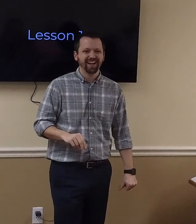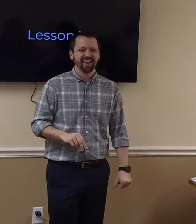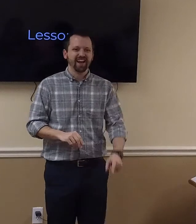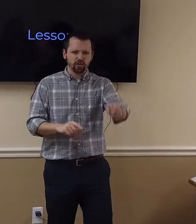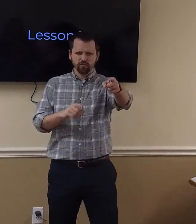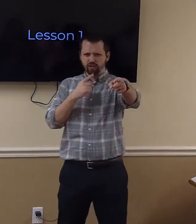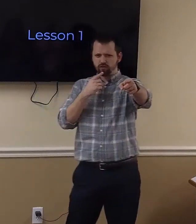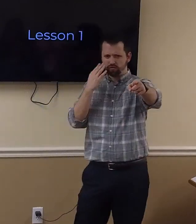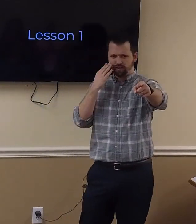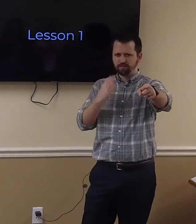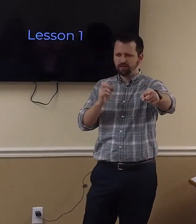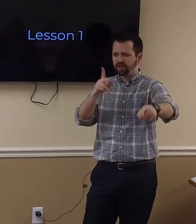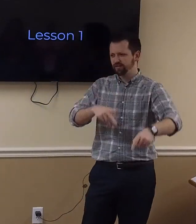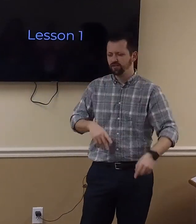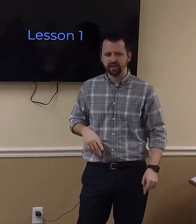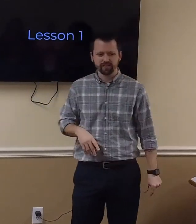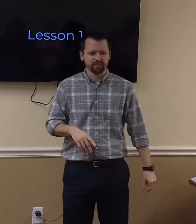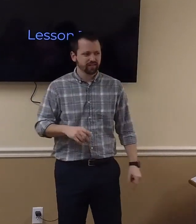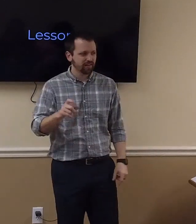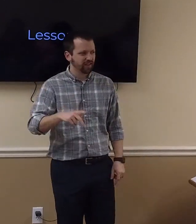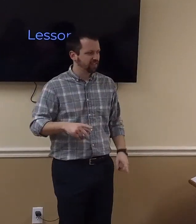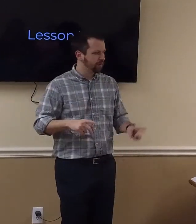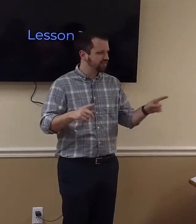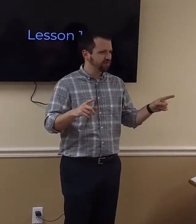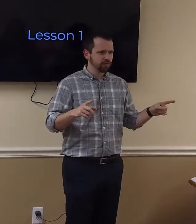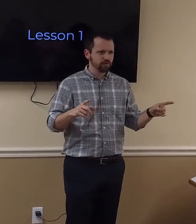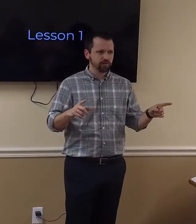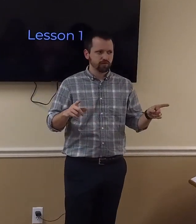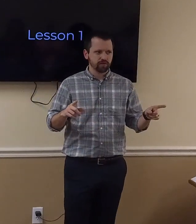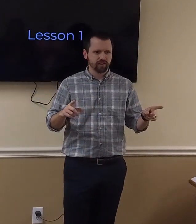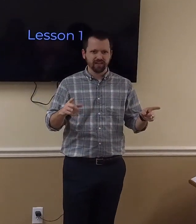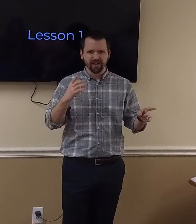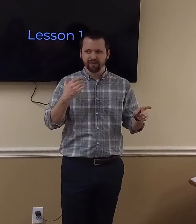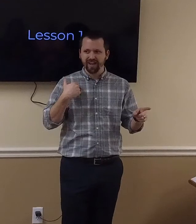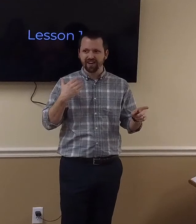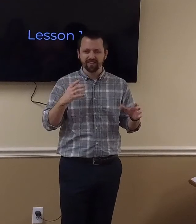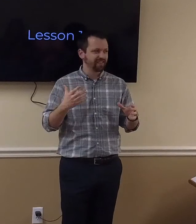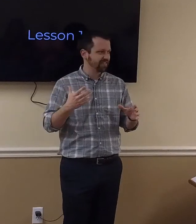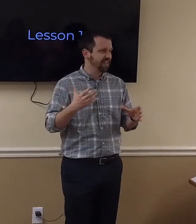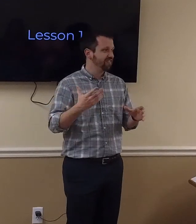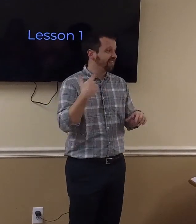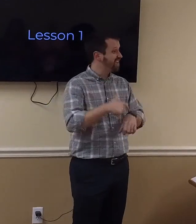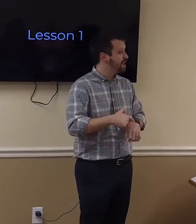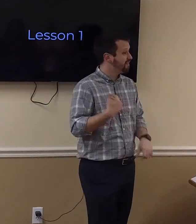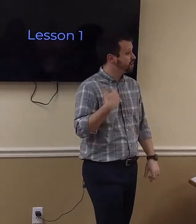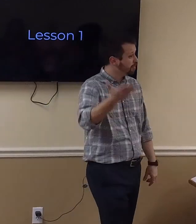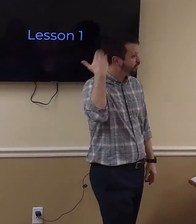And I know you said you know. Yeah. Okay. All right, and then the rest. I think I've had in classes. Not last time. I've had y'all before